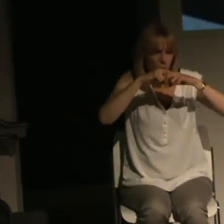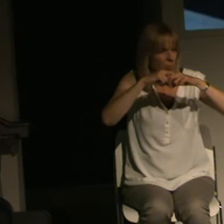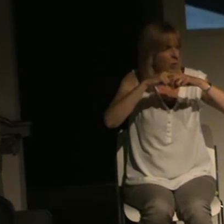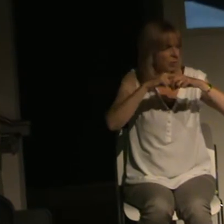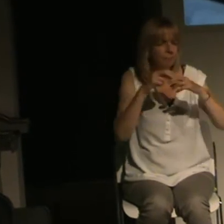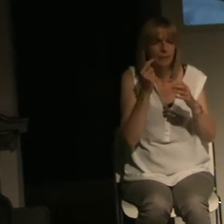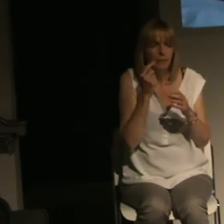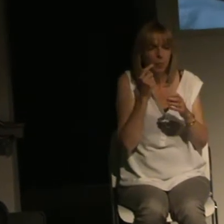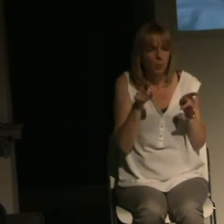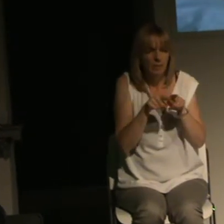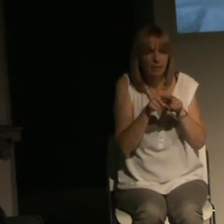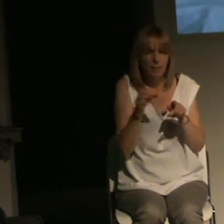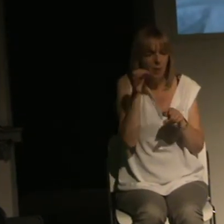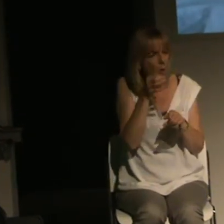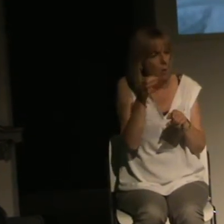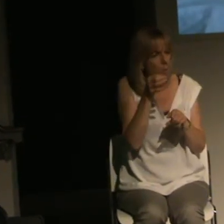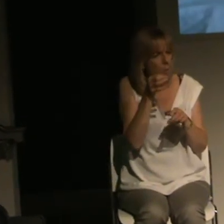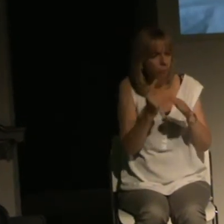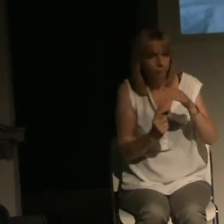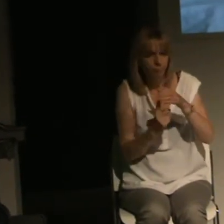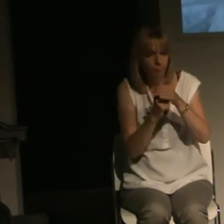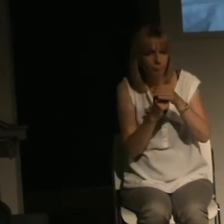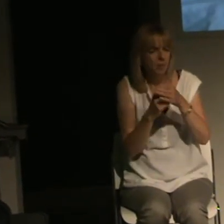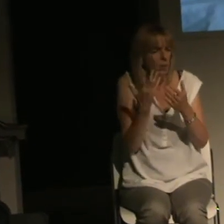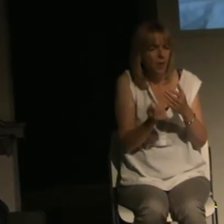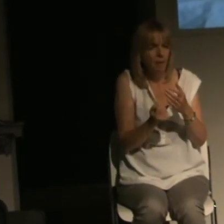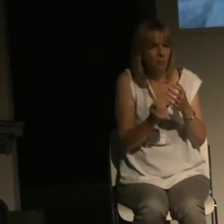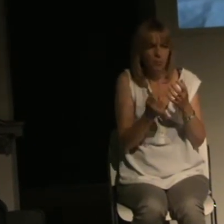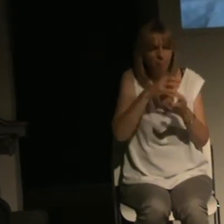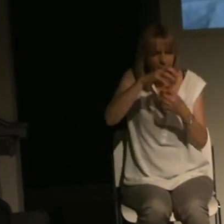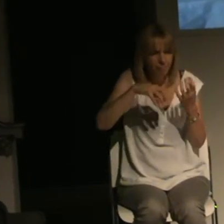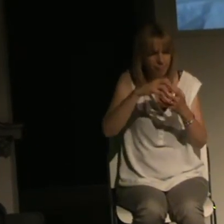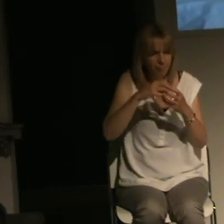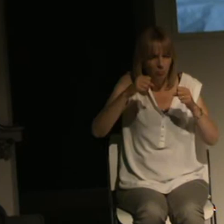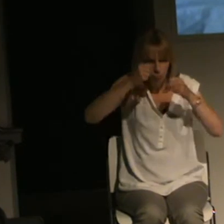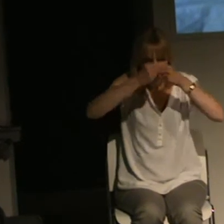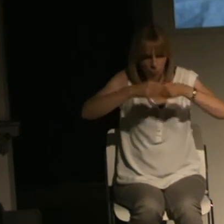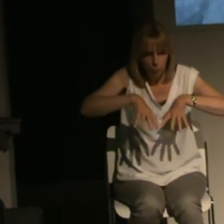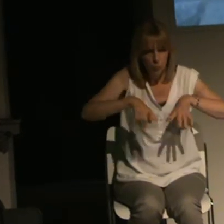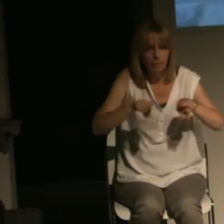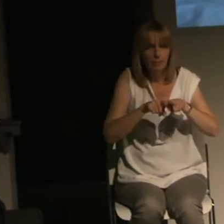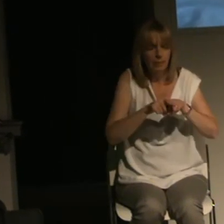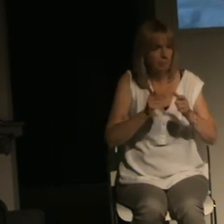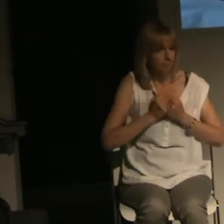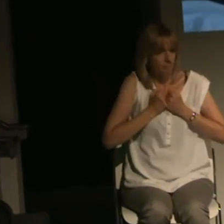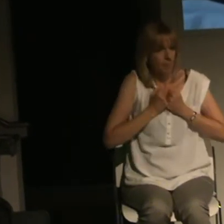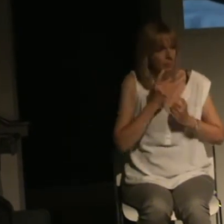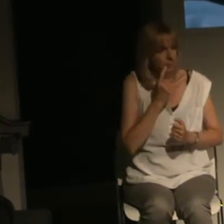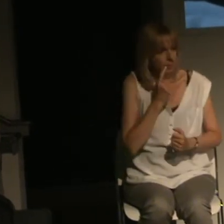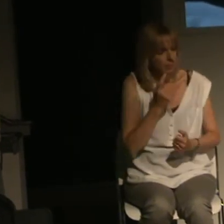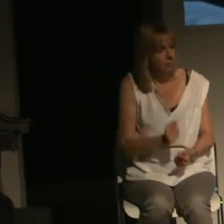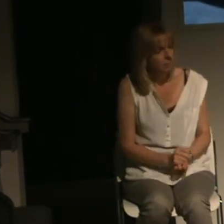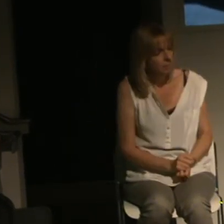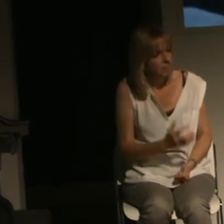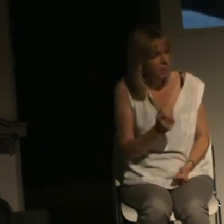hole in the jaw, and the teeth don't have the complicated roots that our teeth have, so they drop out really easily. There's a notch here